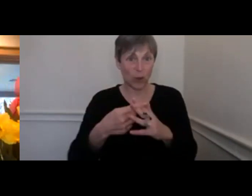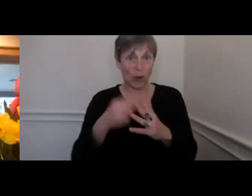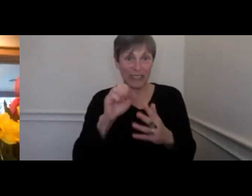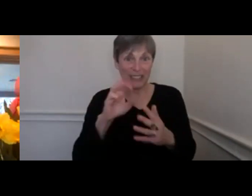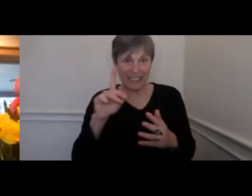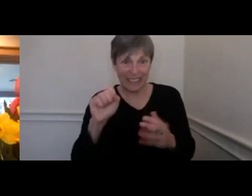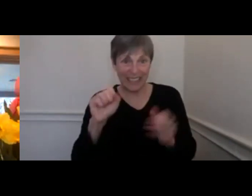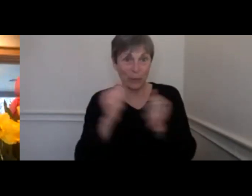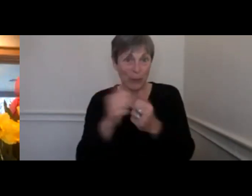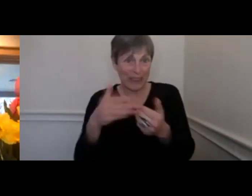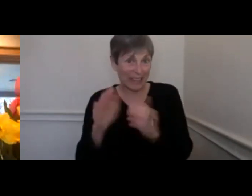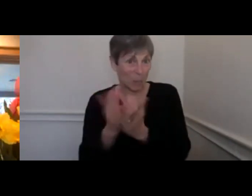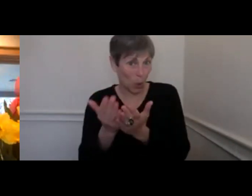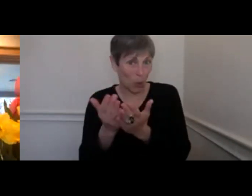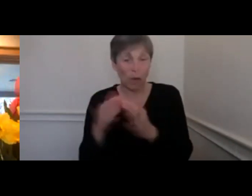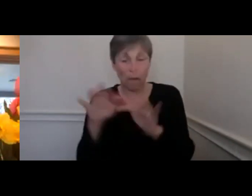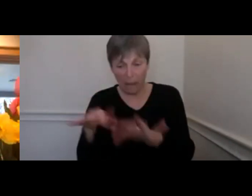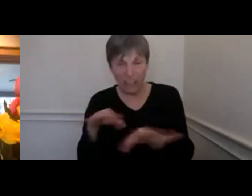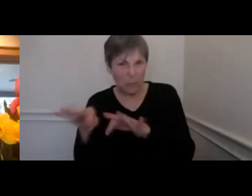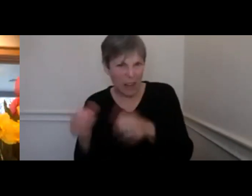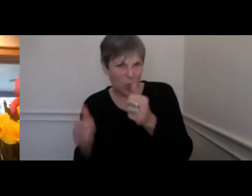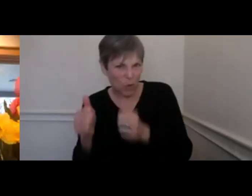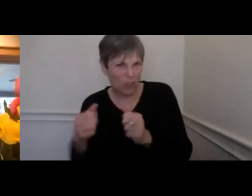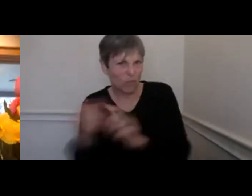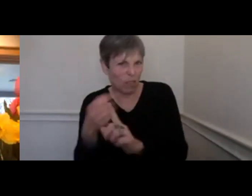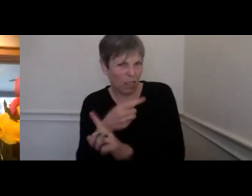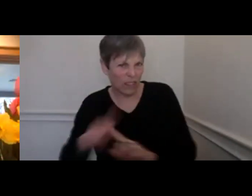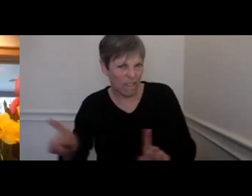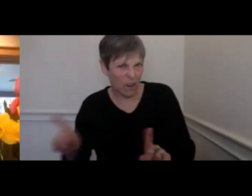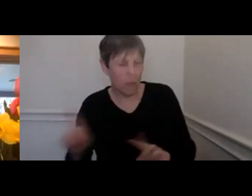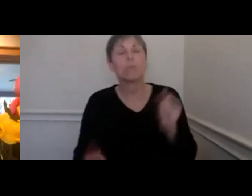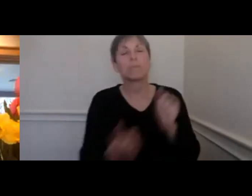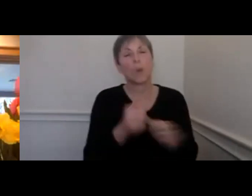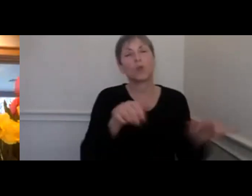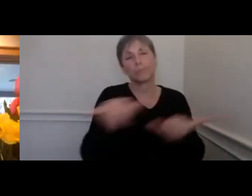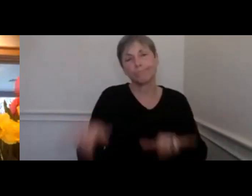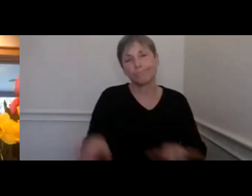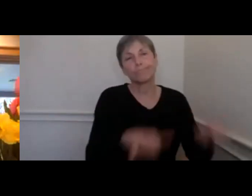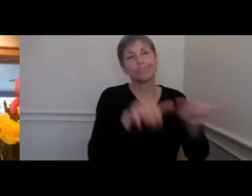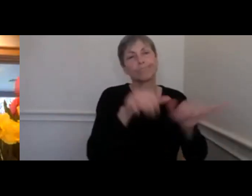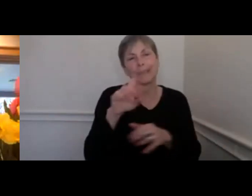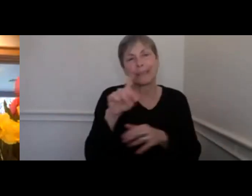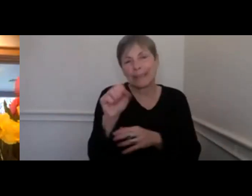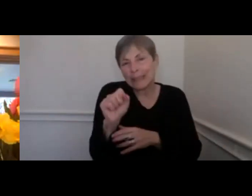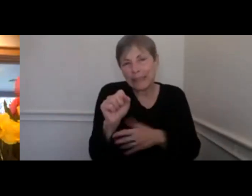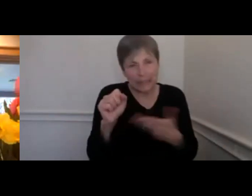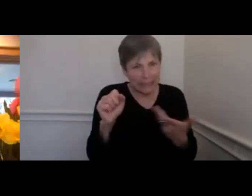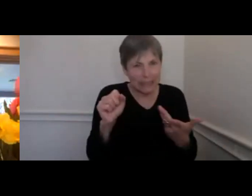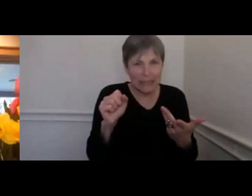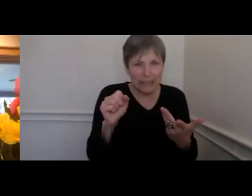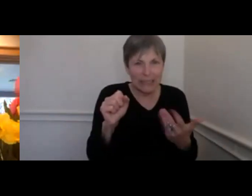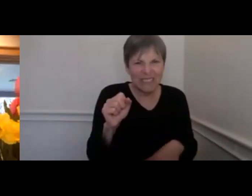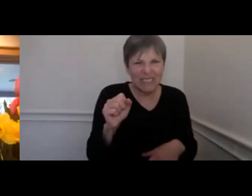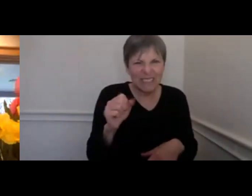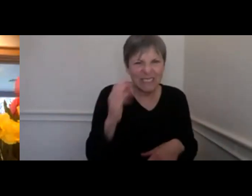definitely check that out for quite a list, but there's not many. And otherwise, you're just burying your seeds